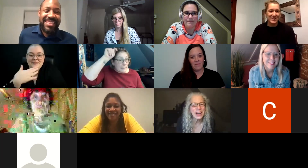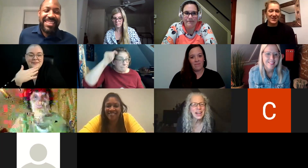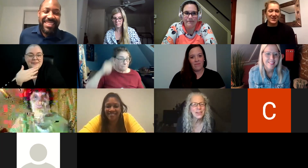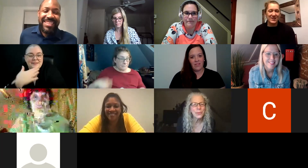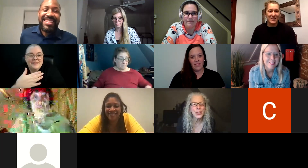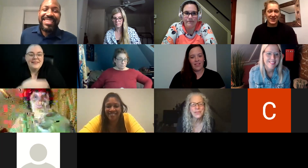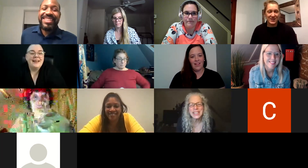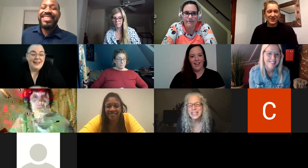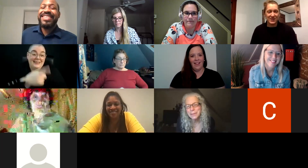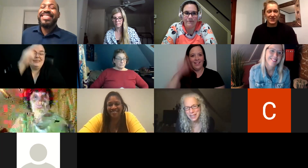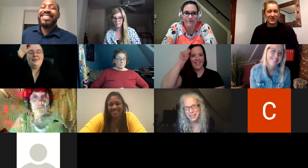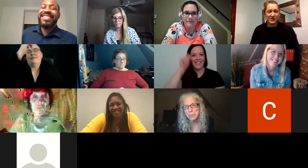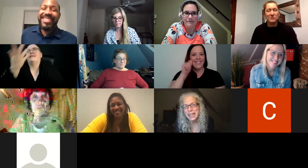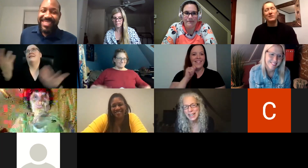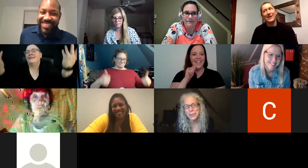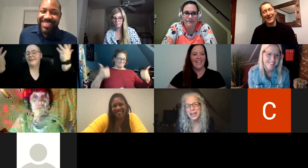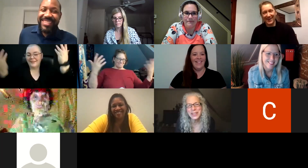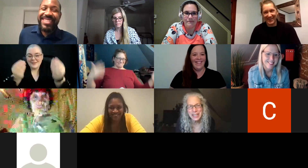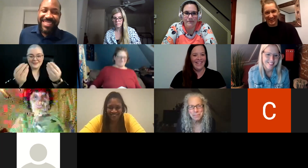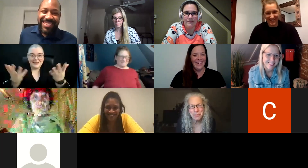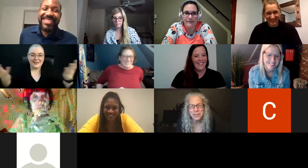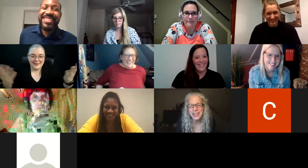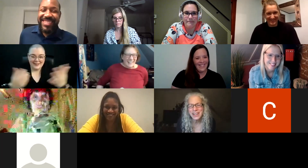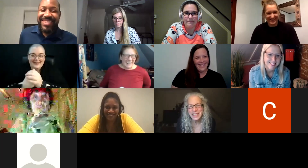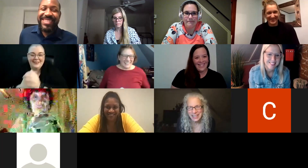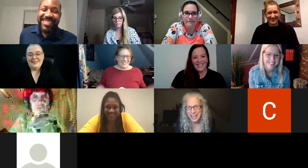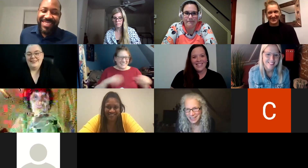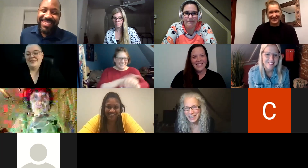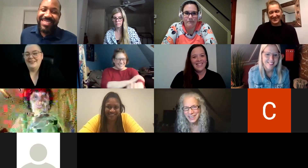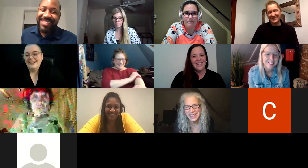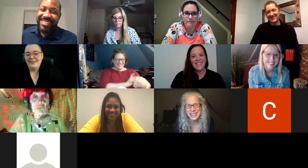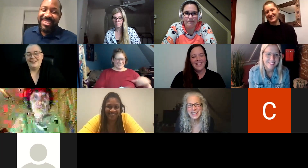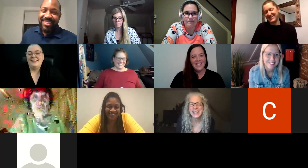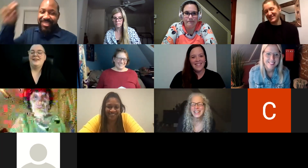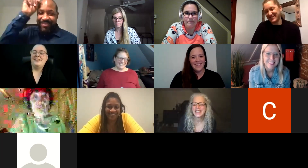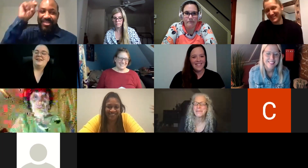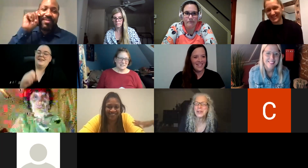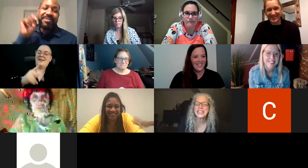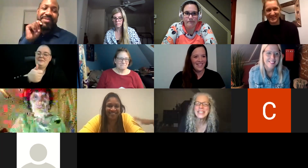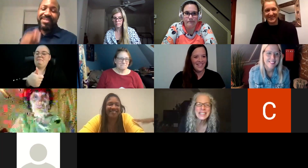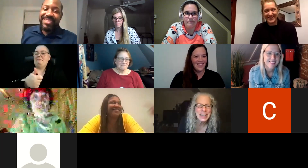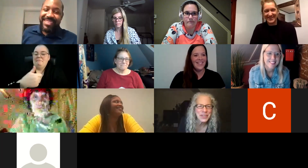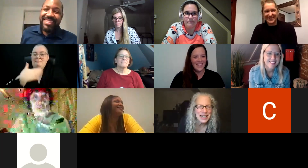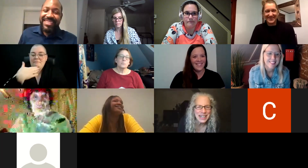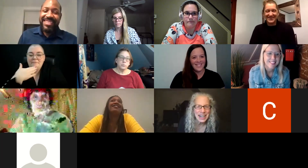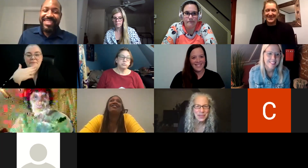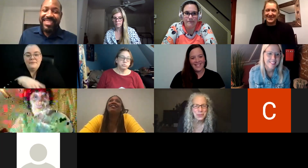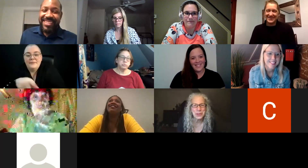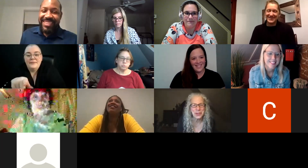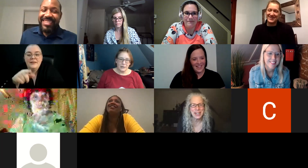And we should invite Tim to this meeting, and then we'd have Tim, Tina, Talia. They'd be all T's on the face. Yeah, that would be great.